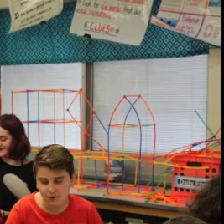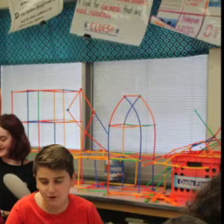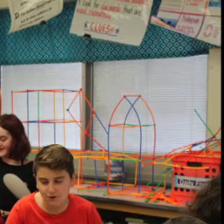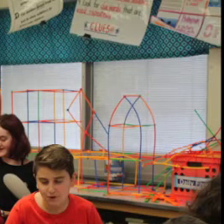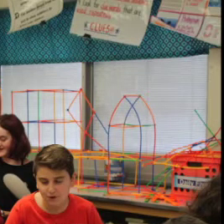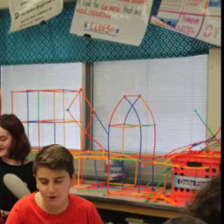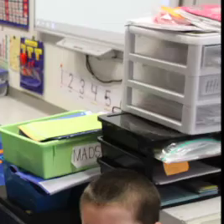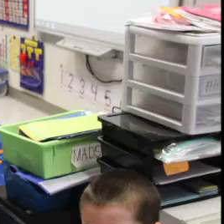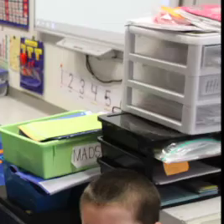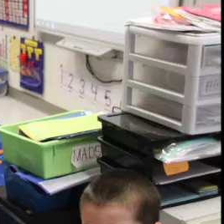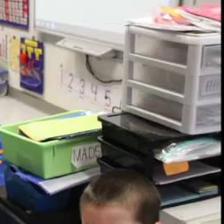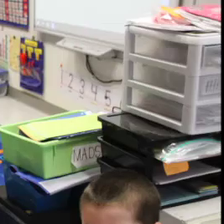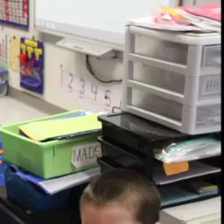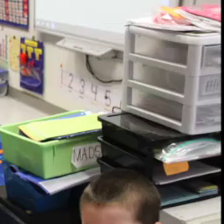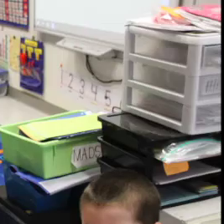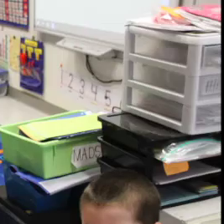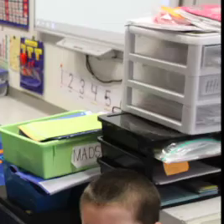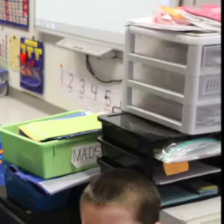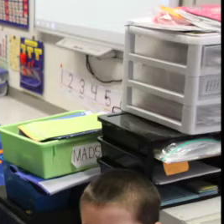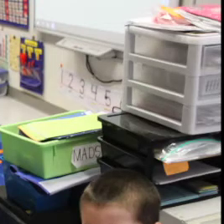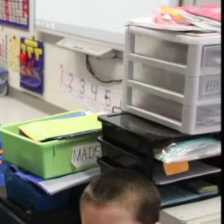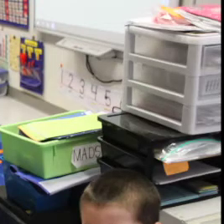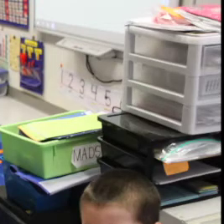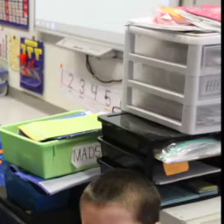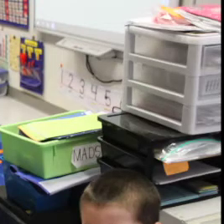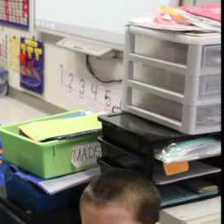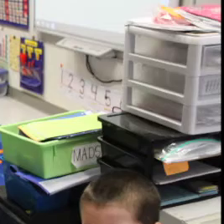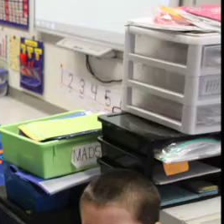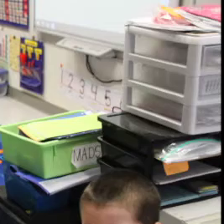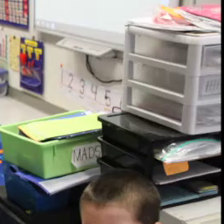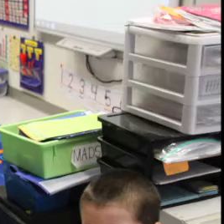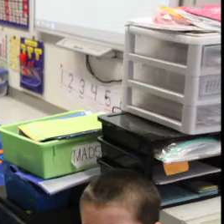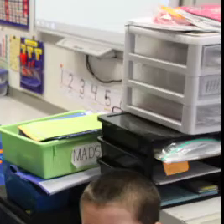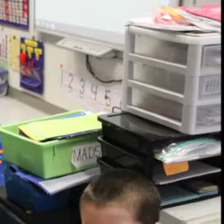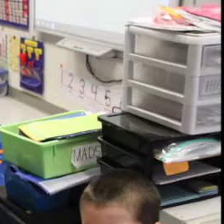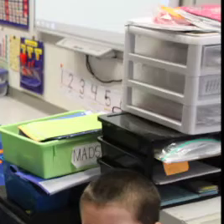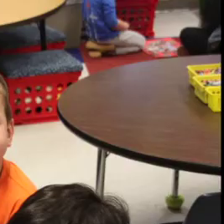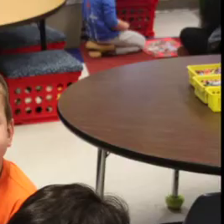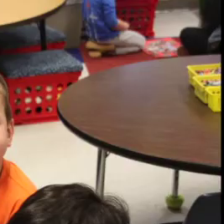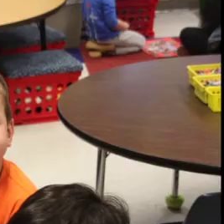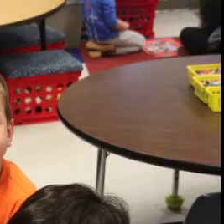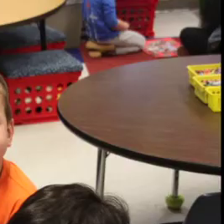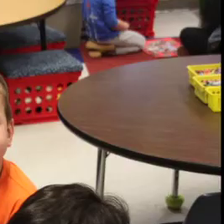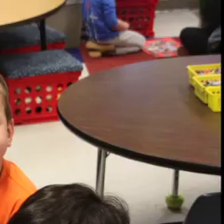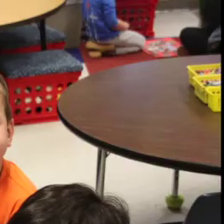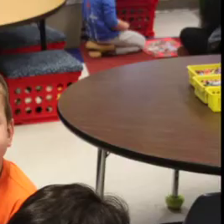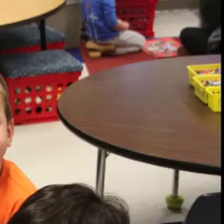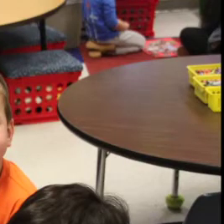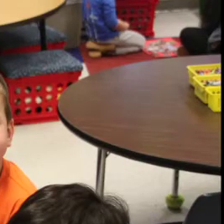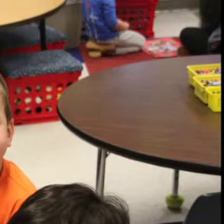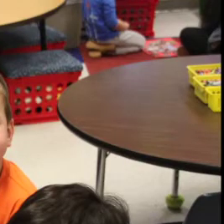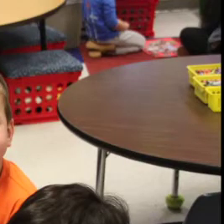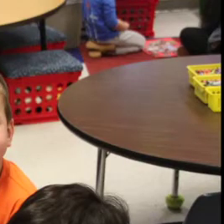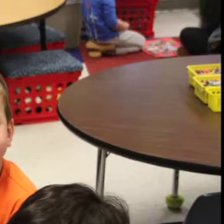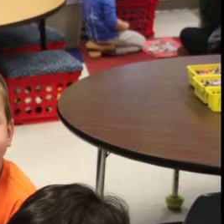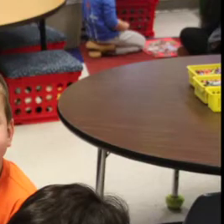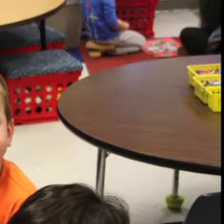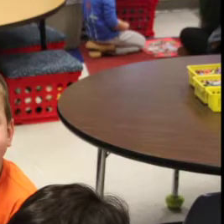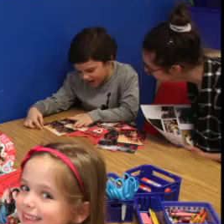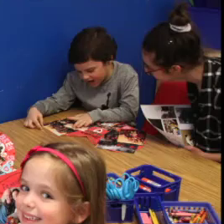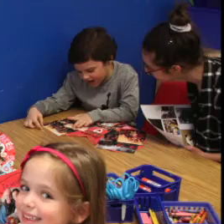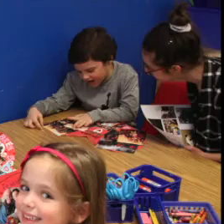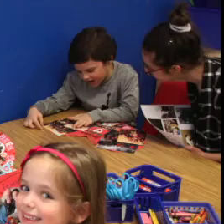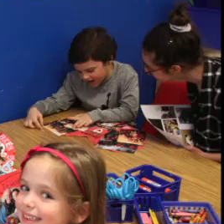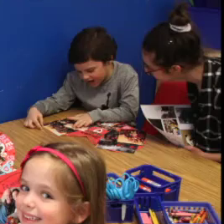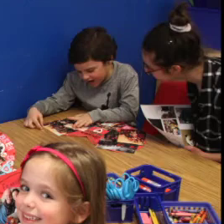you are most satisfied in yourselves when you strive to make a difference in the world. You will discover that